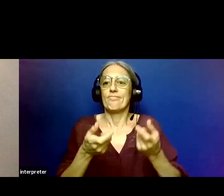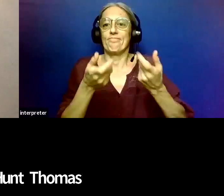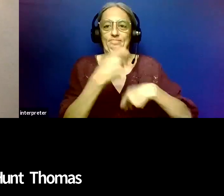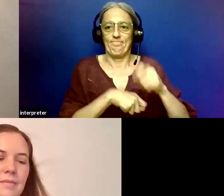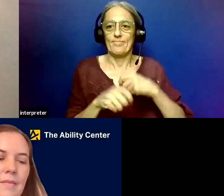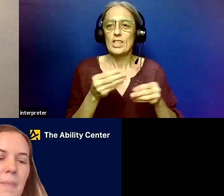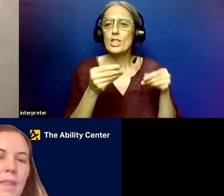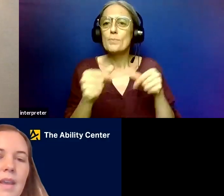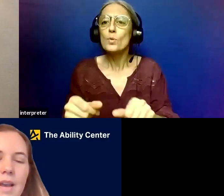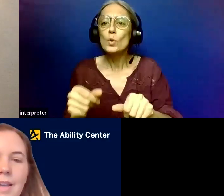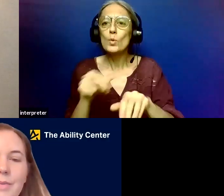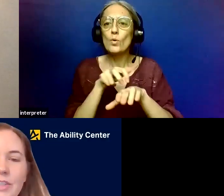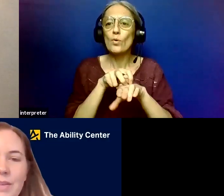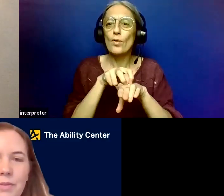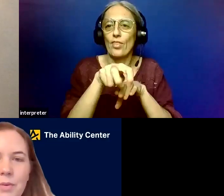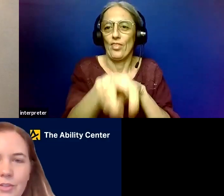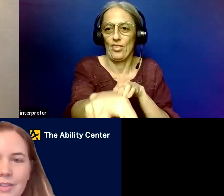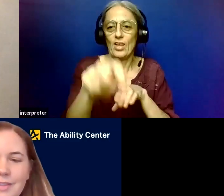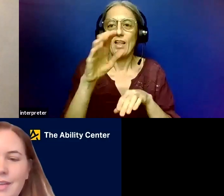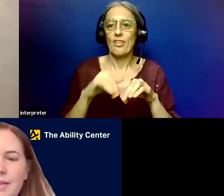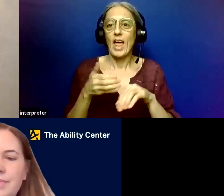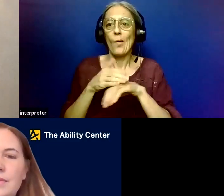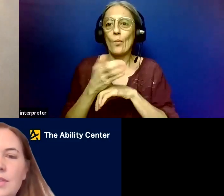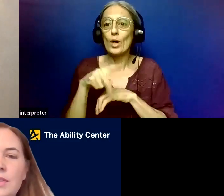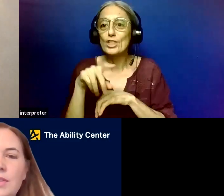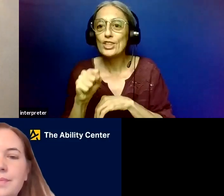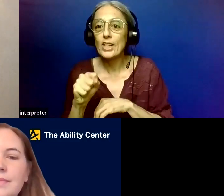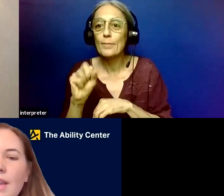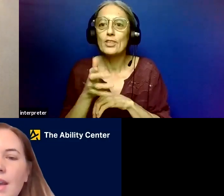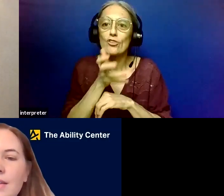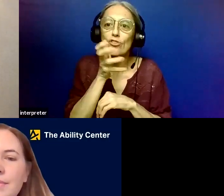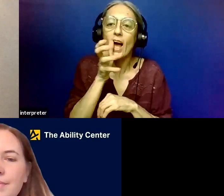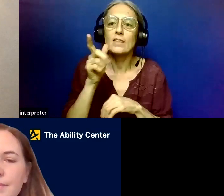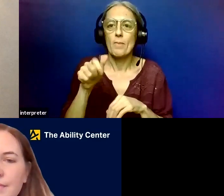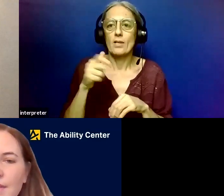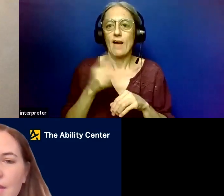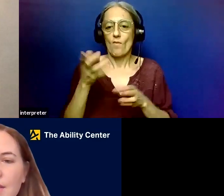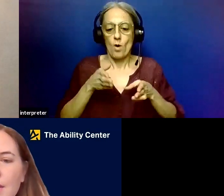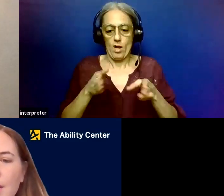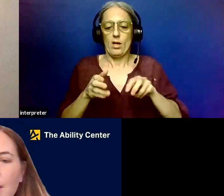question? We actually have a few questions. Okay. So